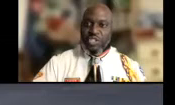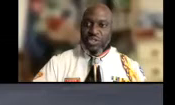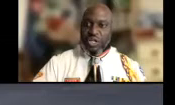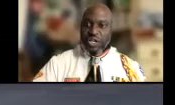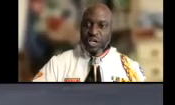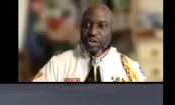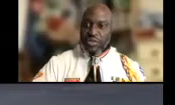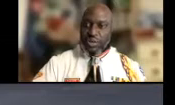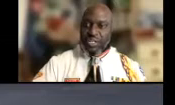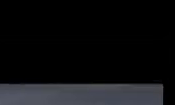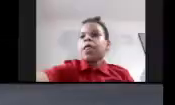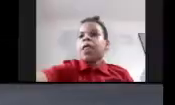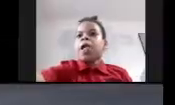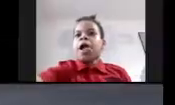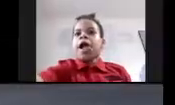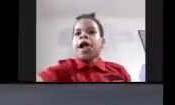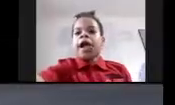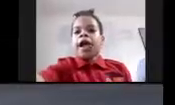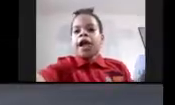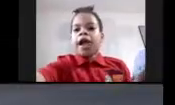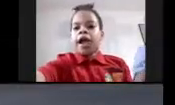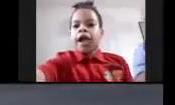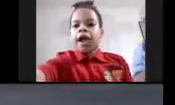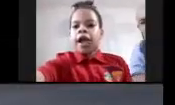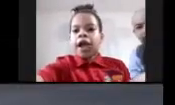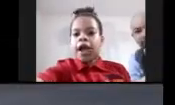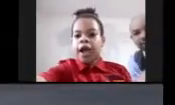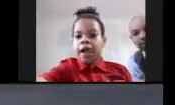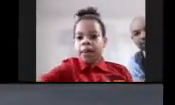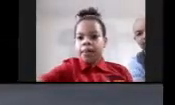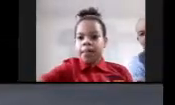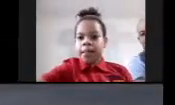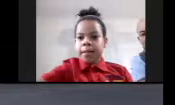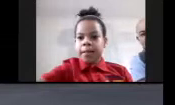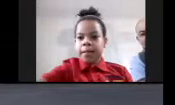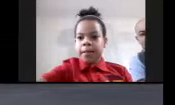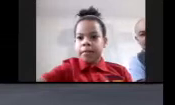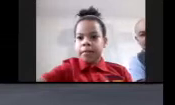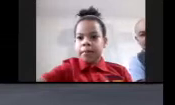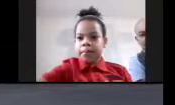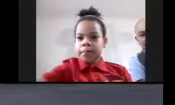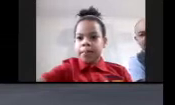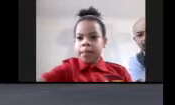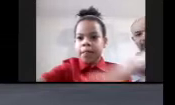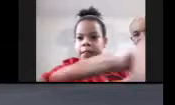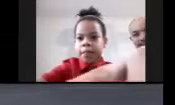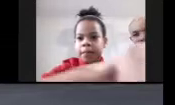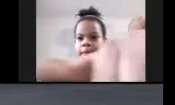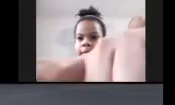put you on spotlight and you can fire on. Well done, Abigail. We are all watching you now.